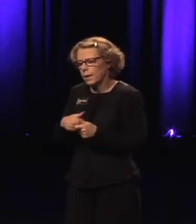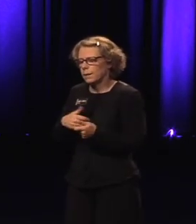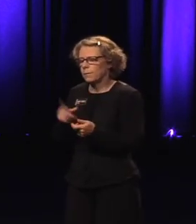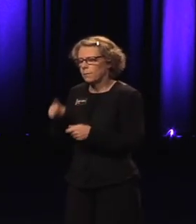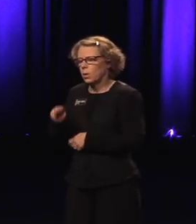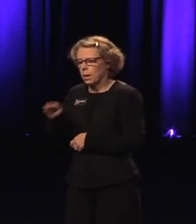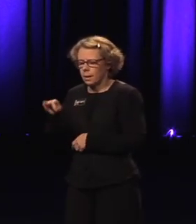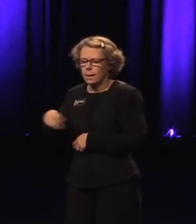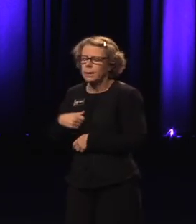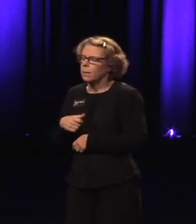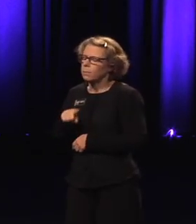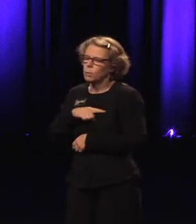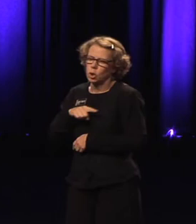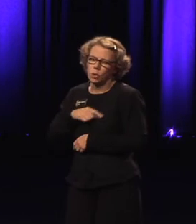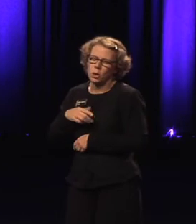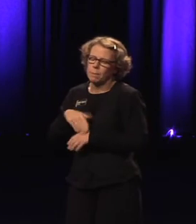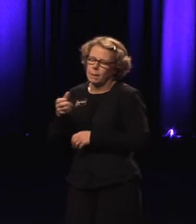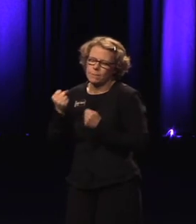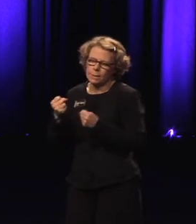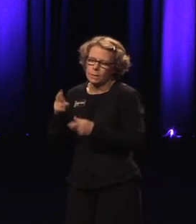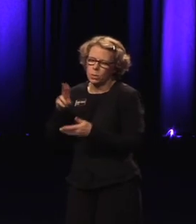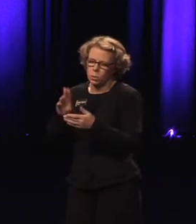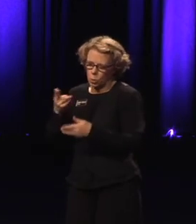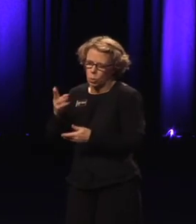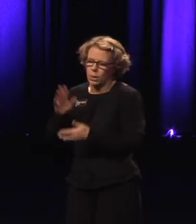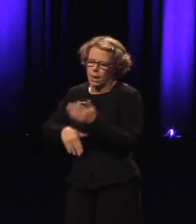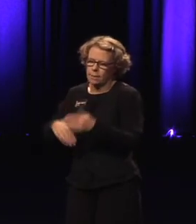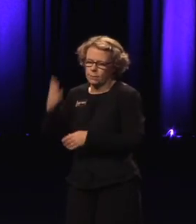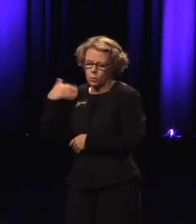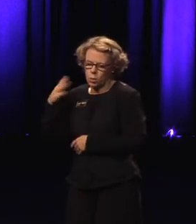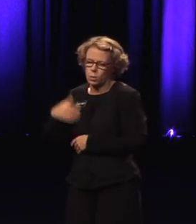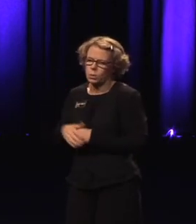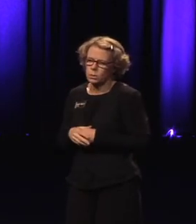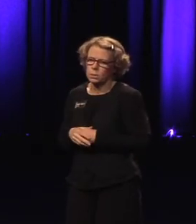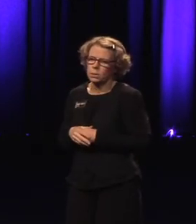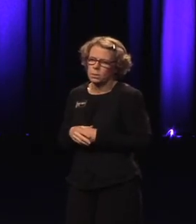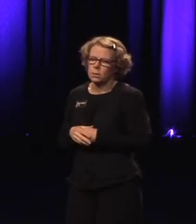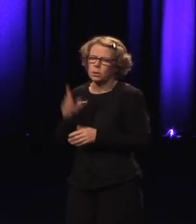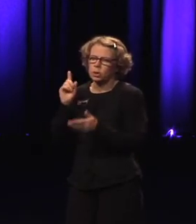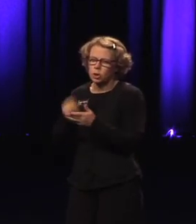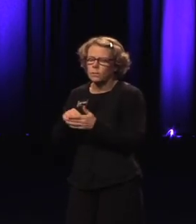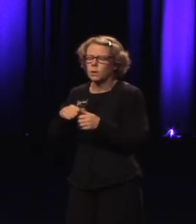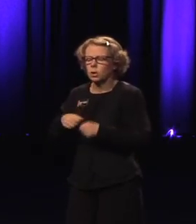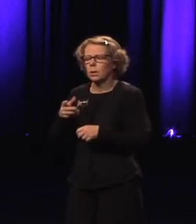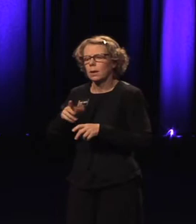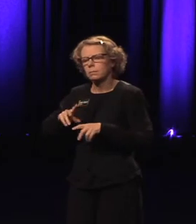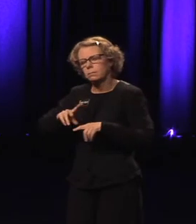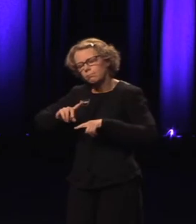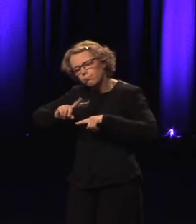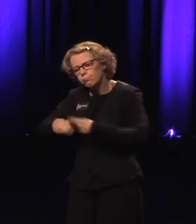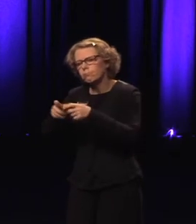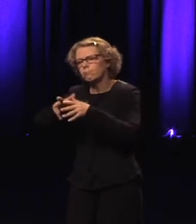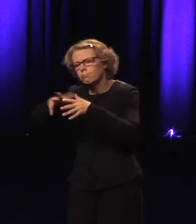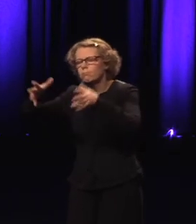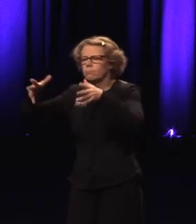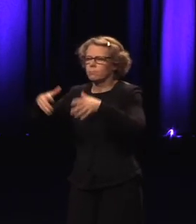relevant than ever to the global challenges of development. It is now